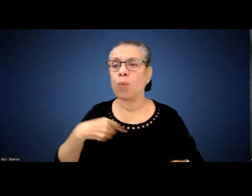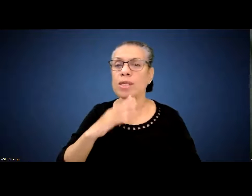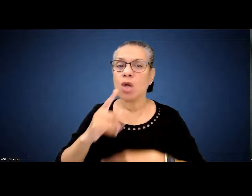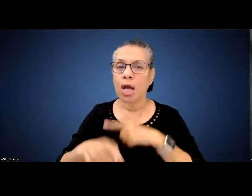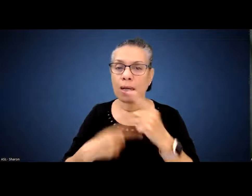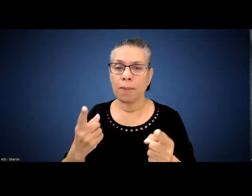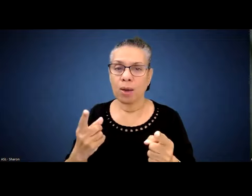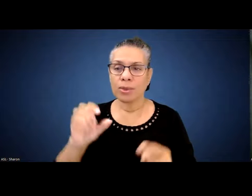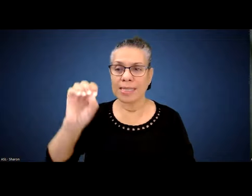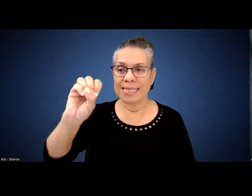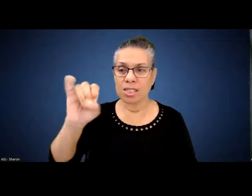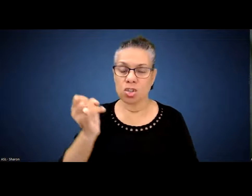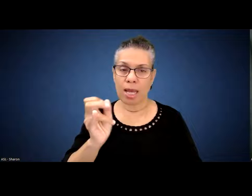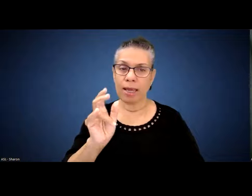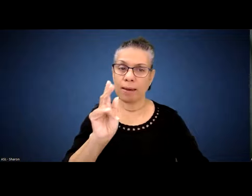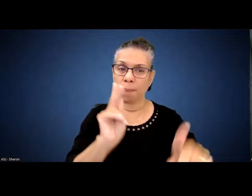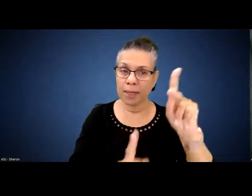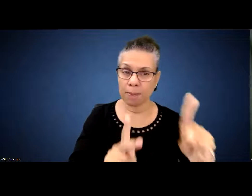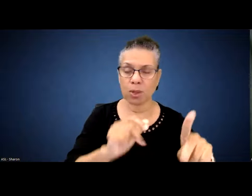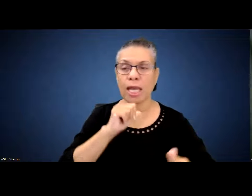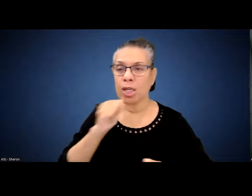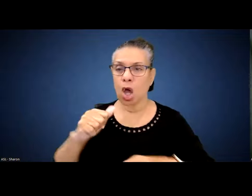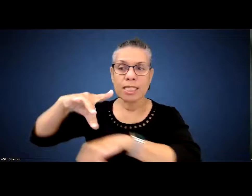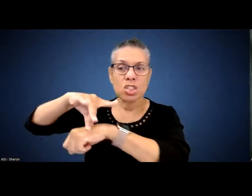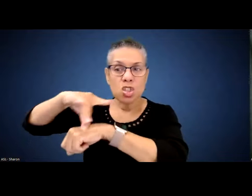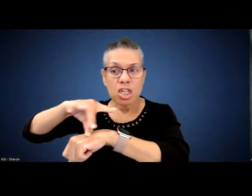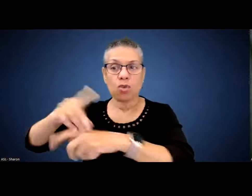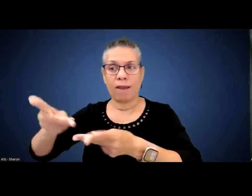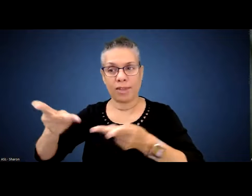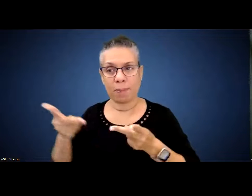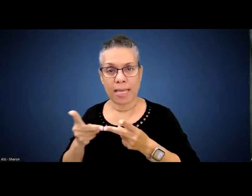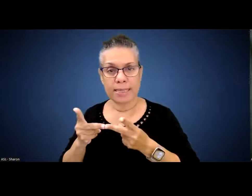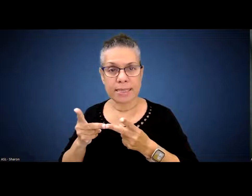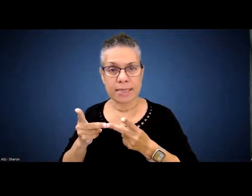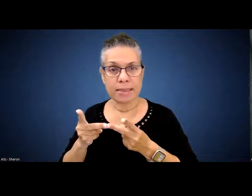EJ population without having it be a geographic space?